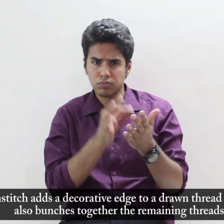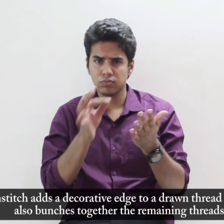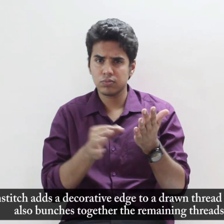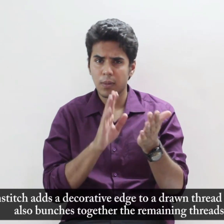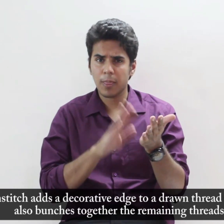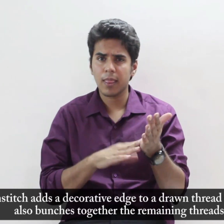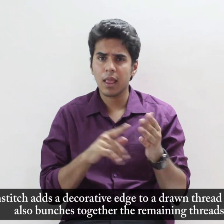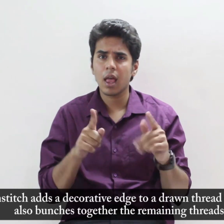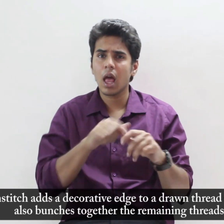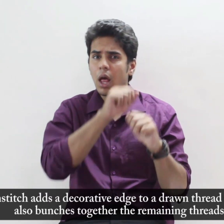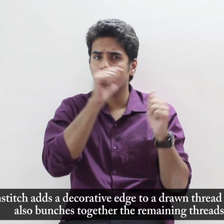threads.